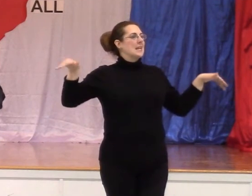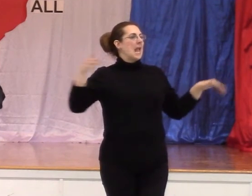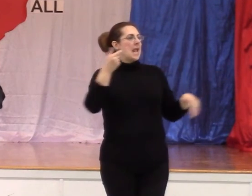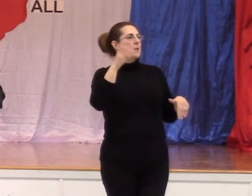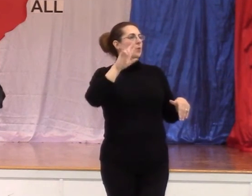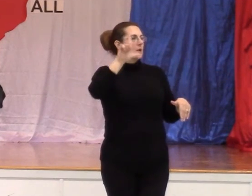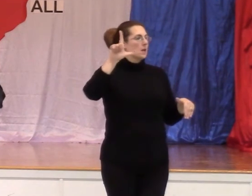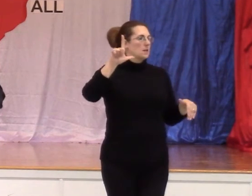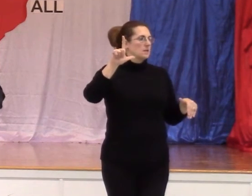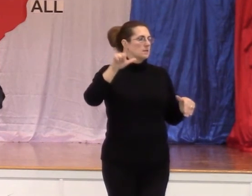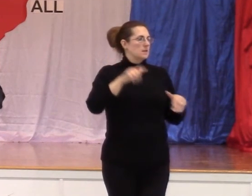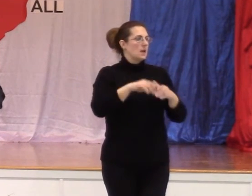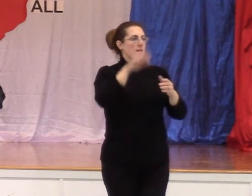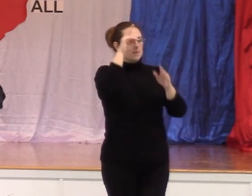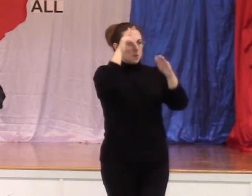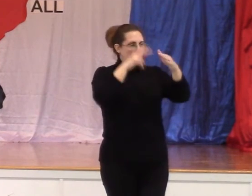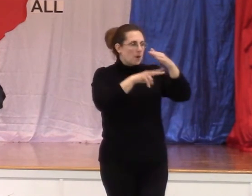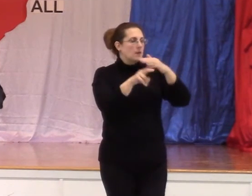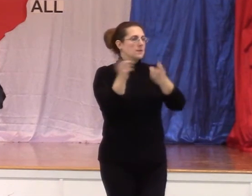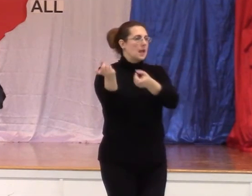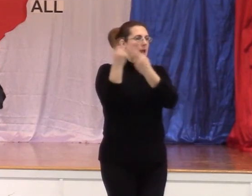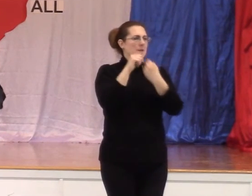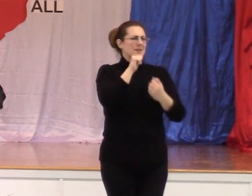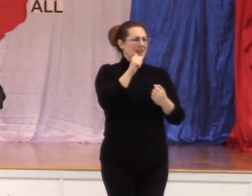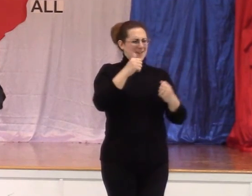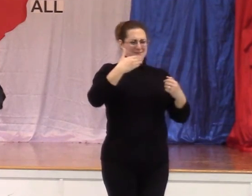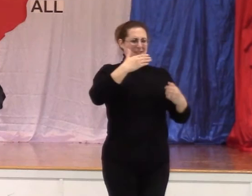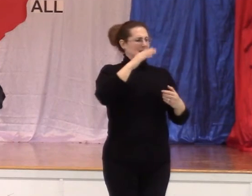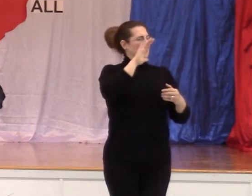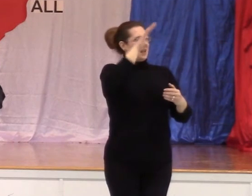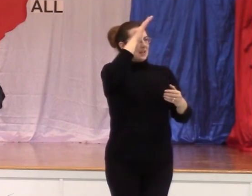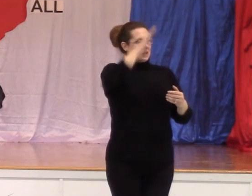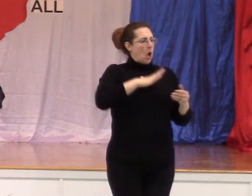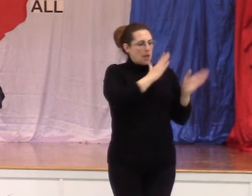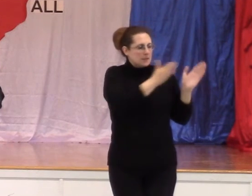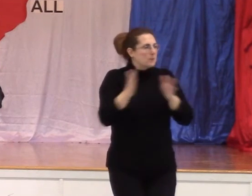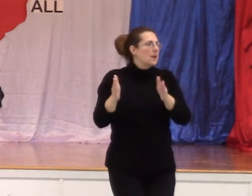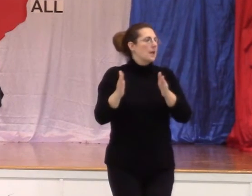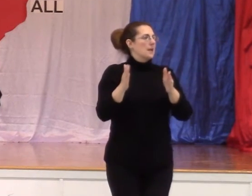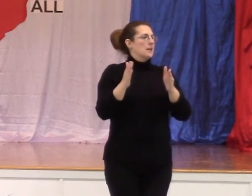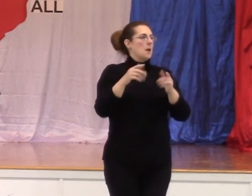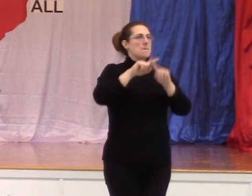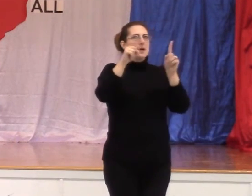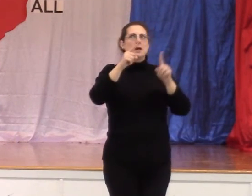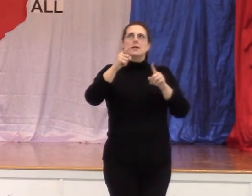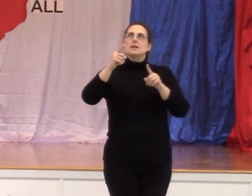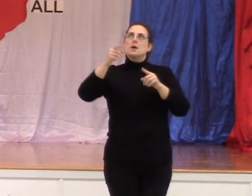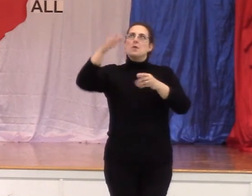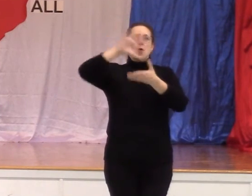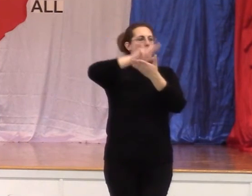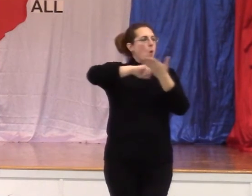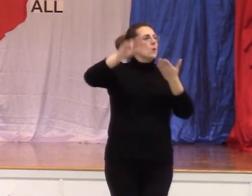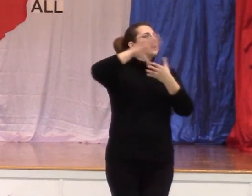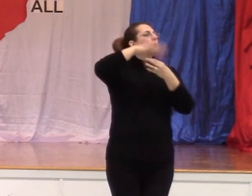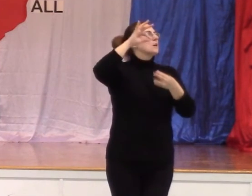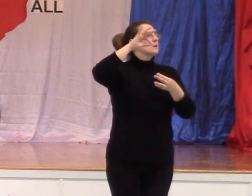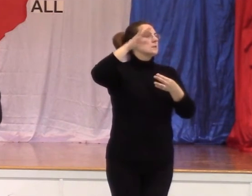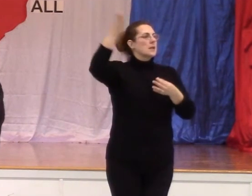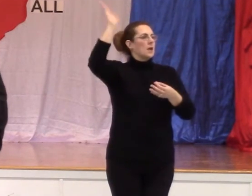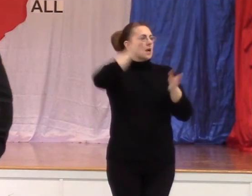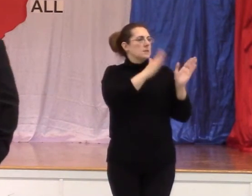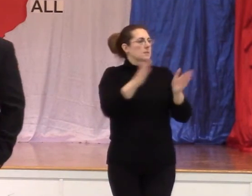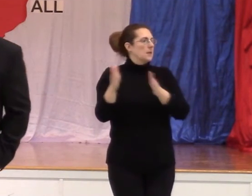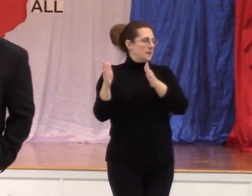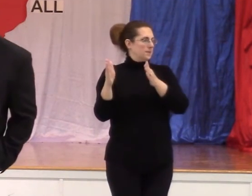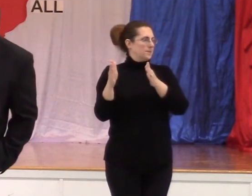says, the prophecy came not by the will of man, but the holy men of God spake as they are moved by the Holy Ghost.